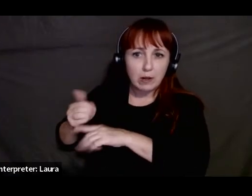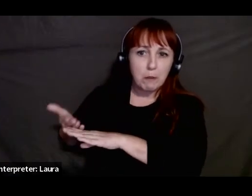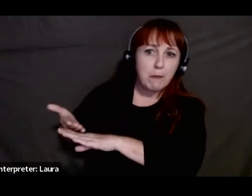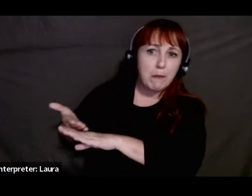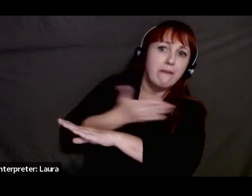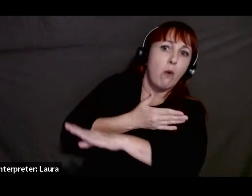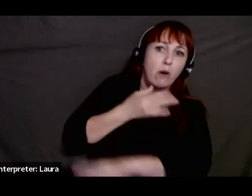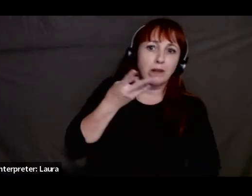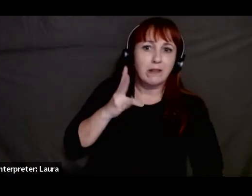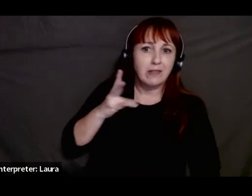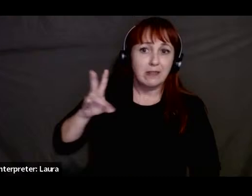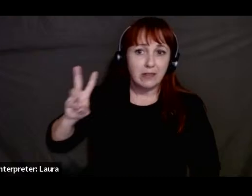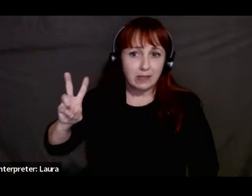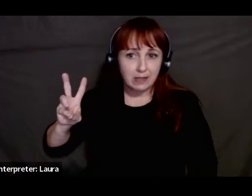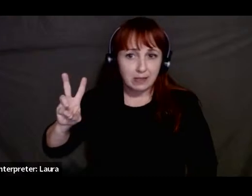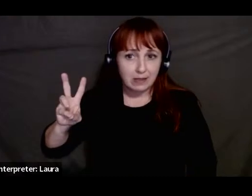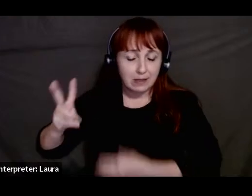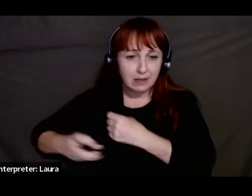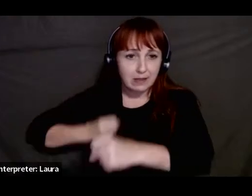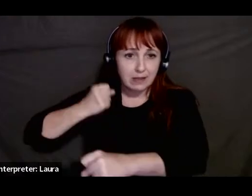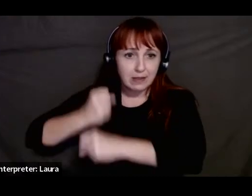1776.